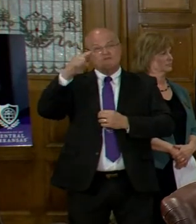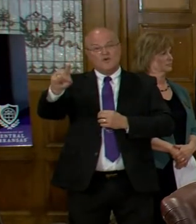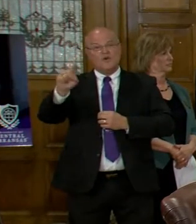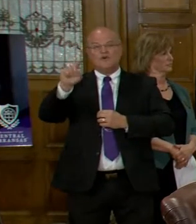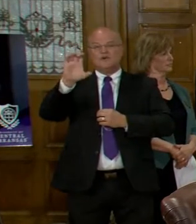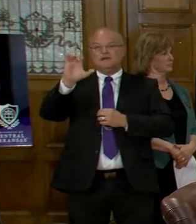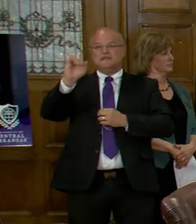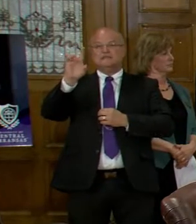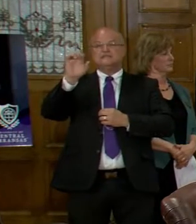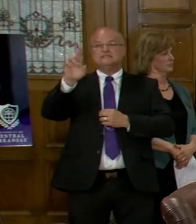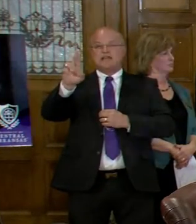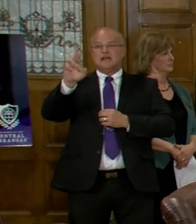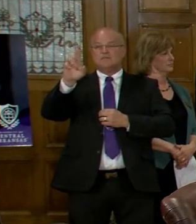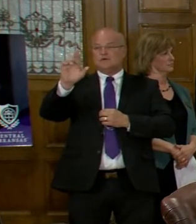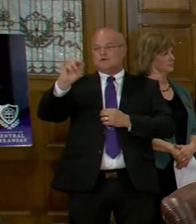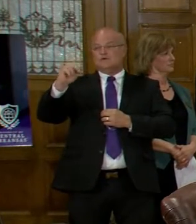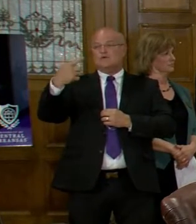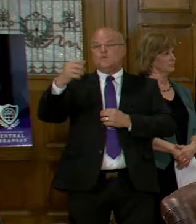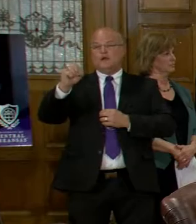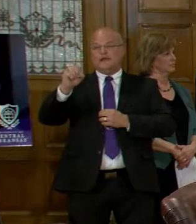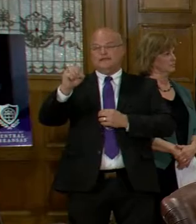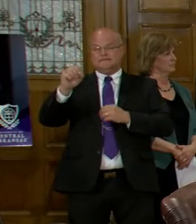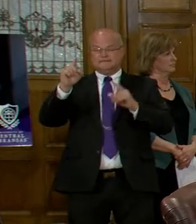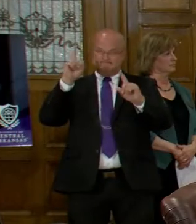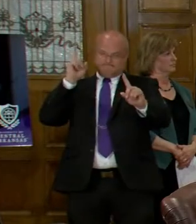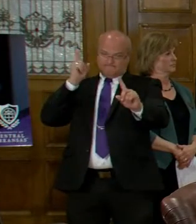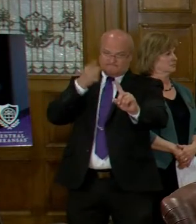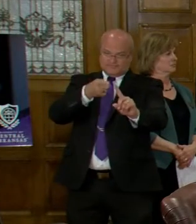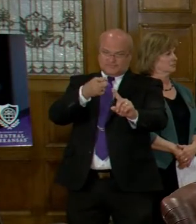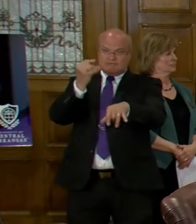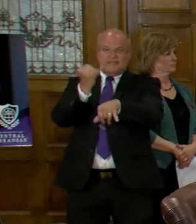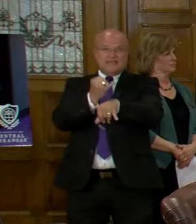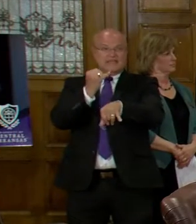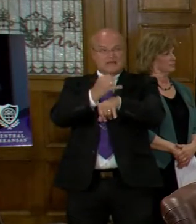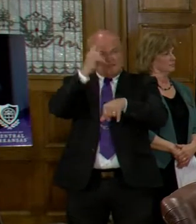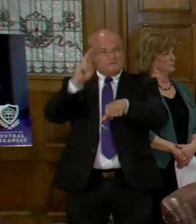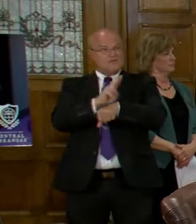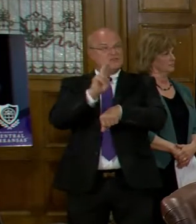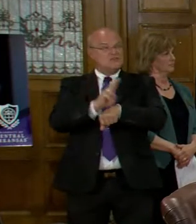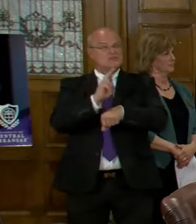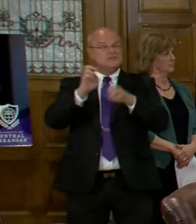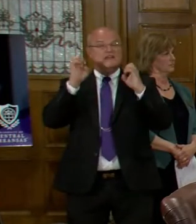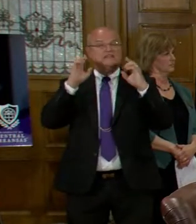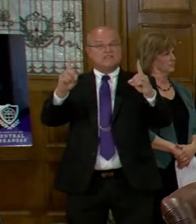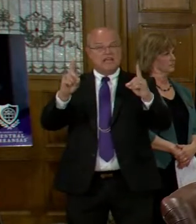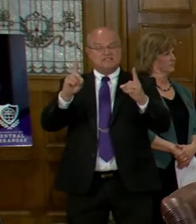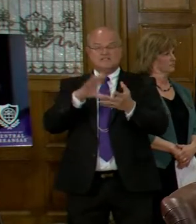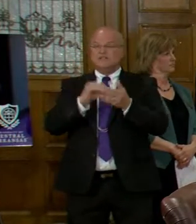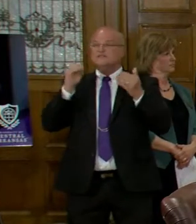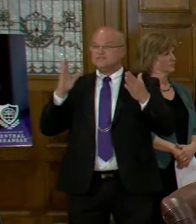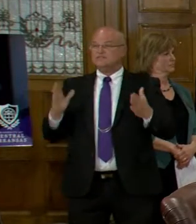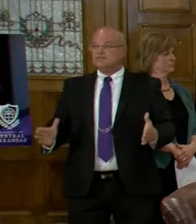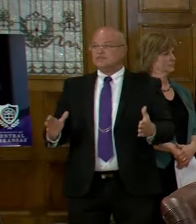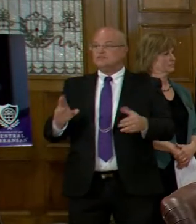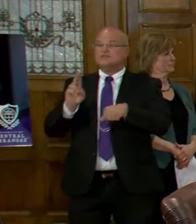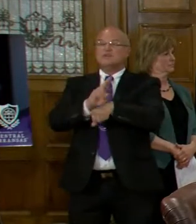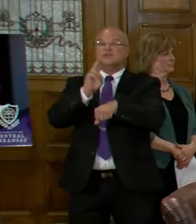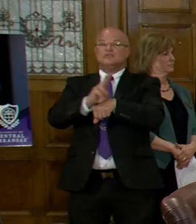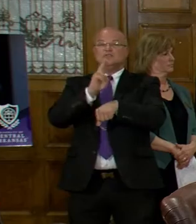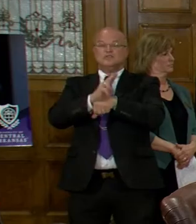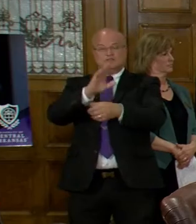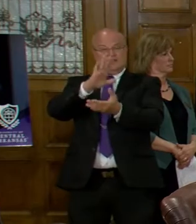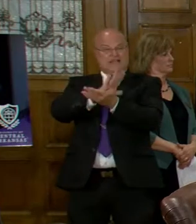a cyber range that will be dedicated on that campus for the use of education of students, for the use